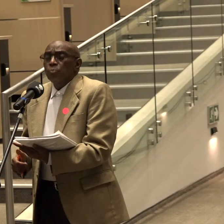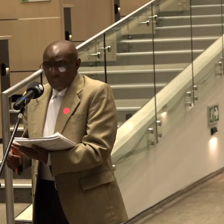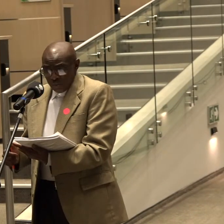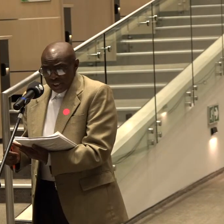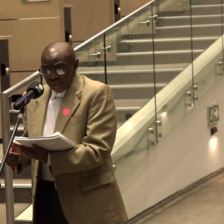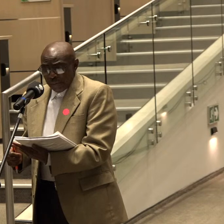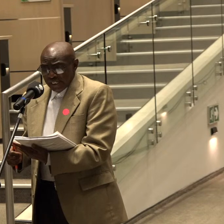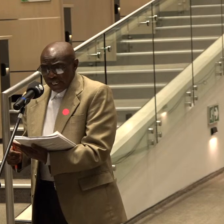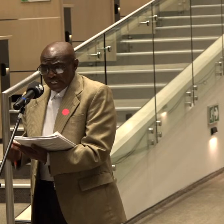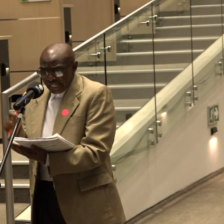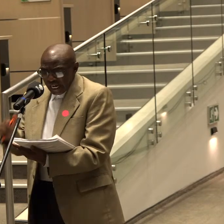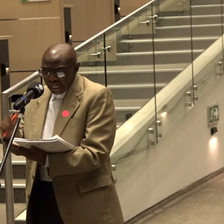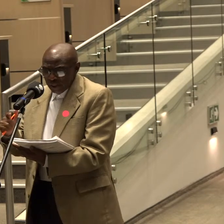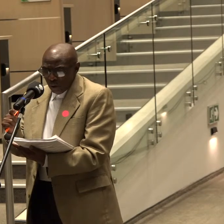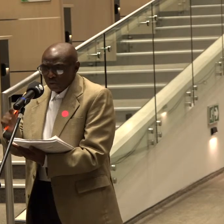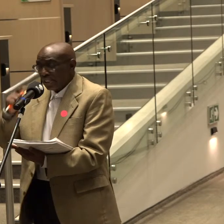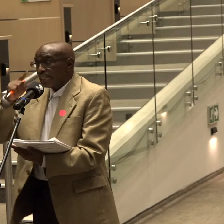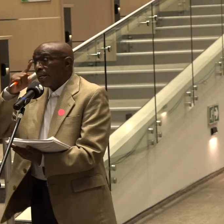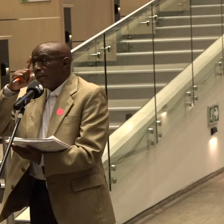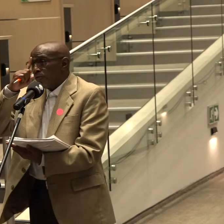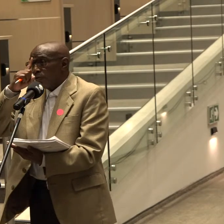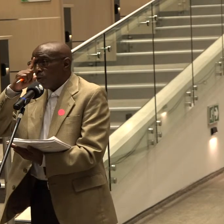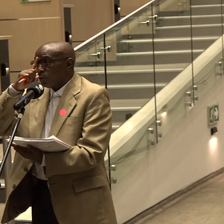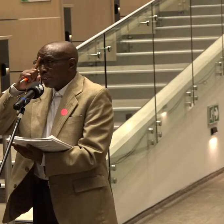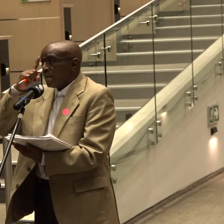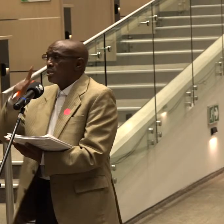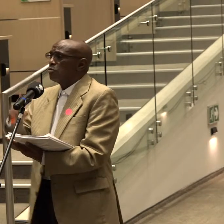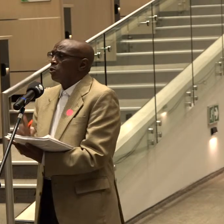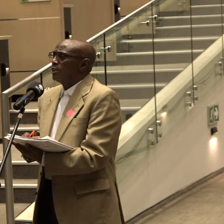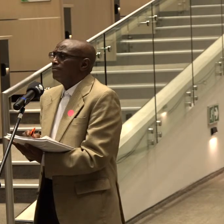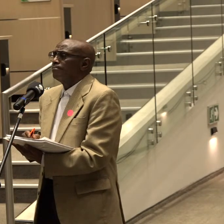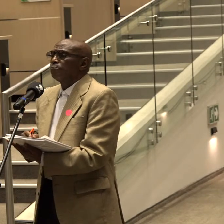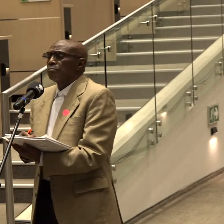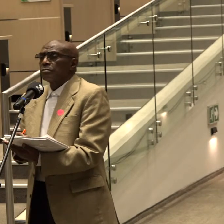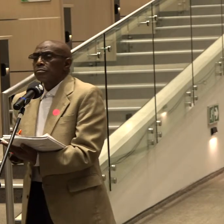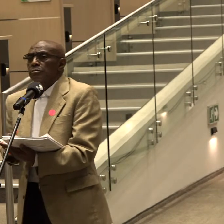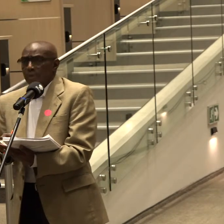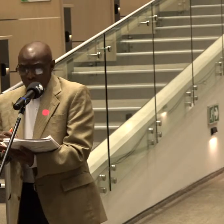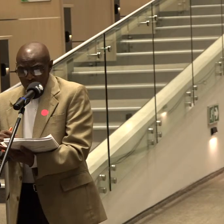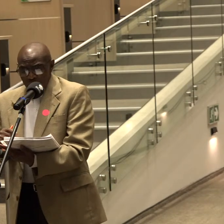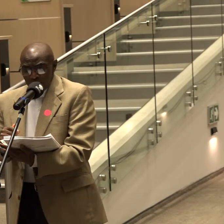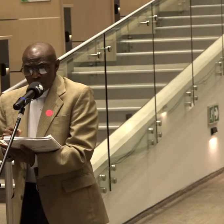and we depend entirely on the train for transport